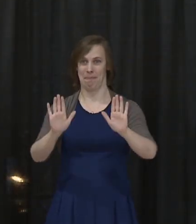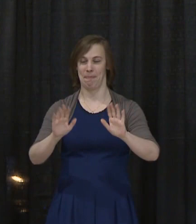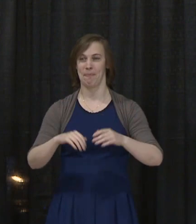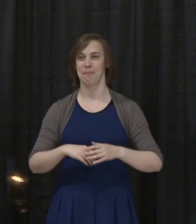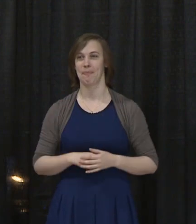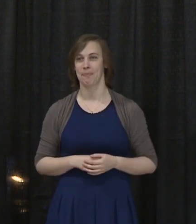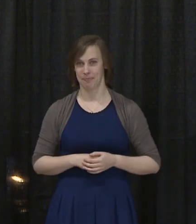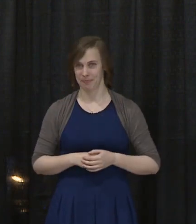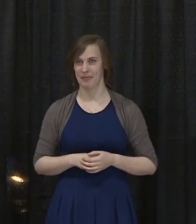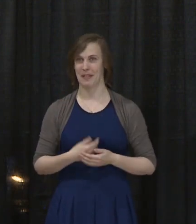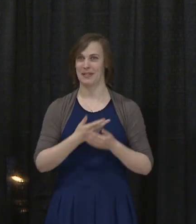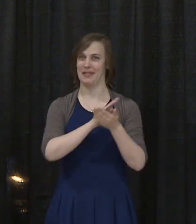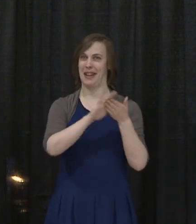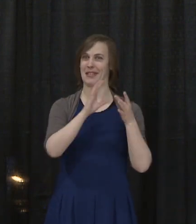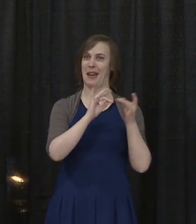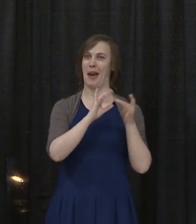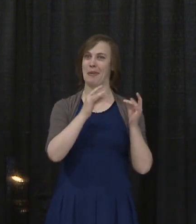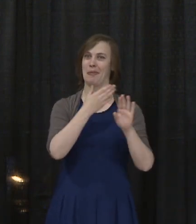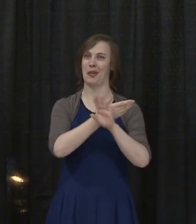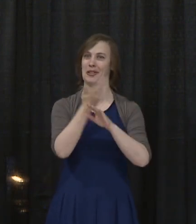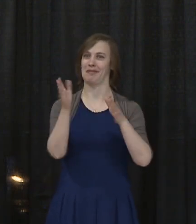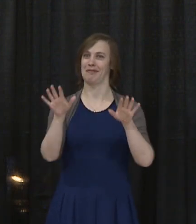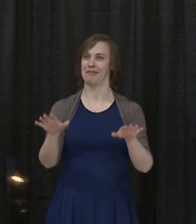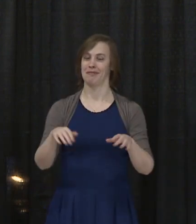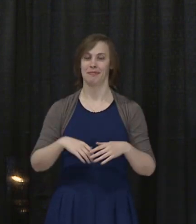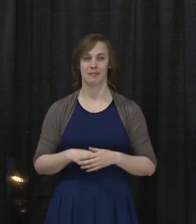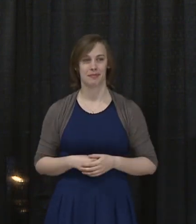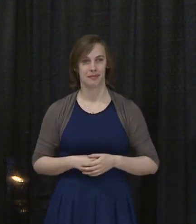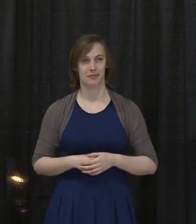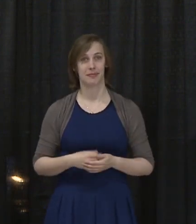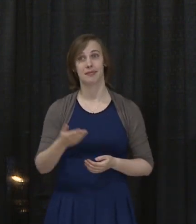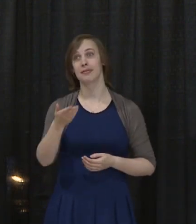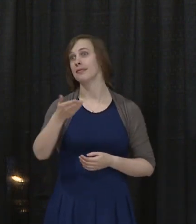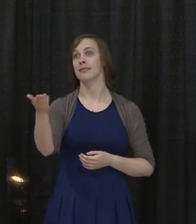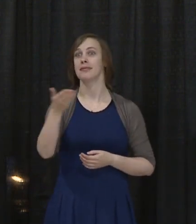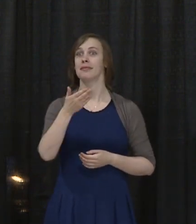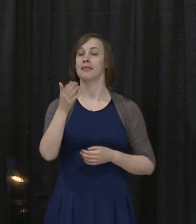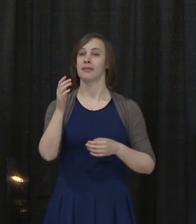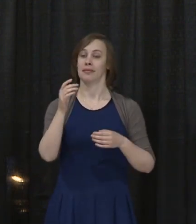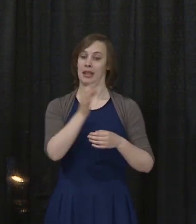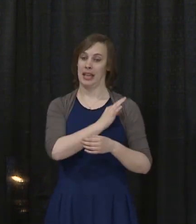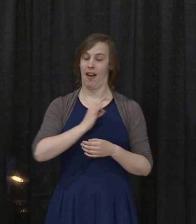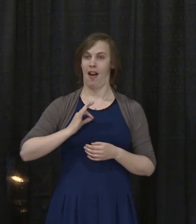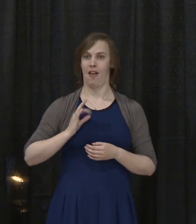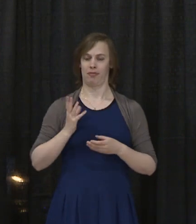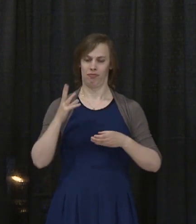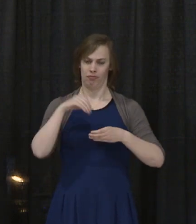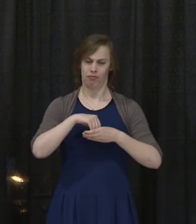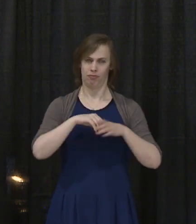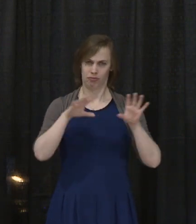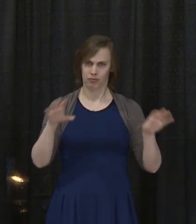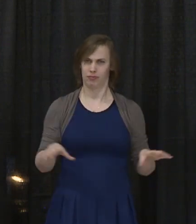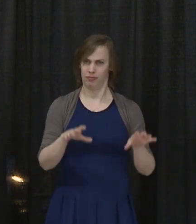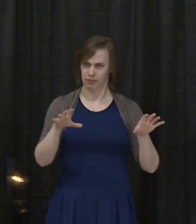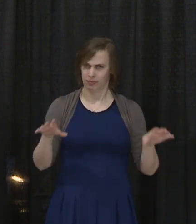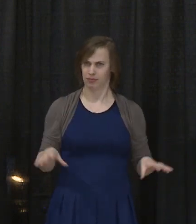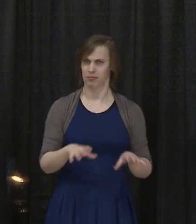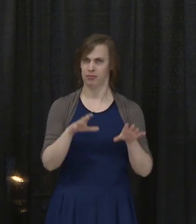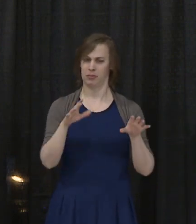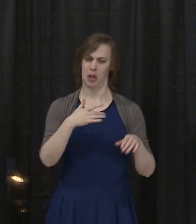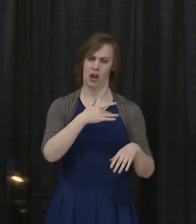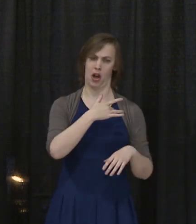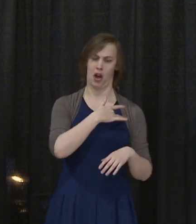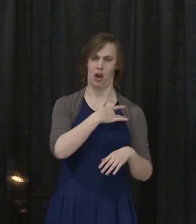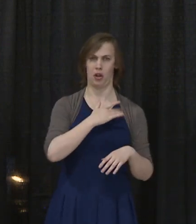I have some nice things to say about you. These individuals pour their hearts and souls into making Kingstec Campus an exceptional learning environment for our